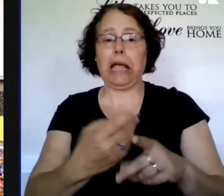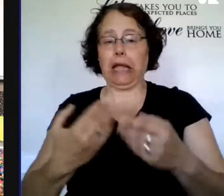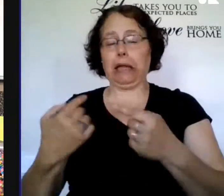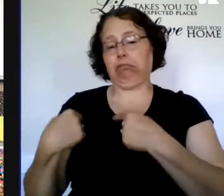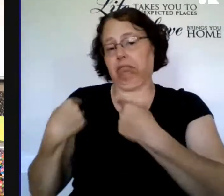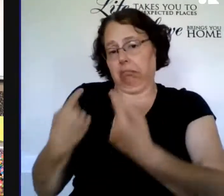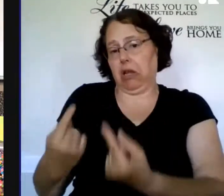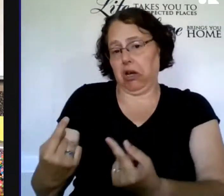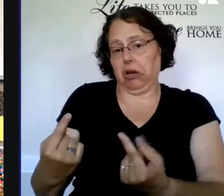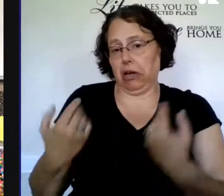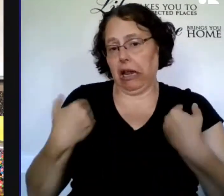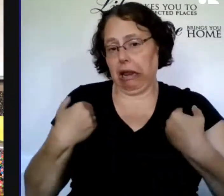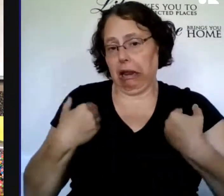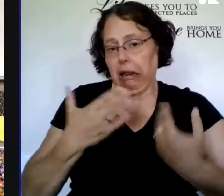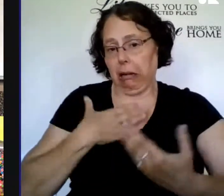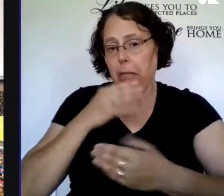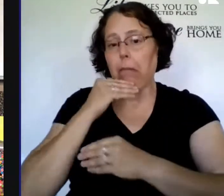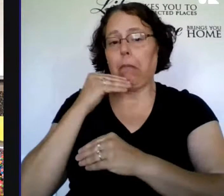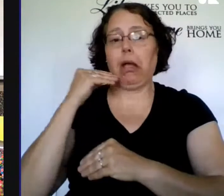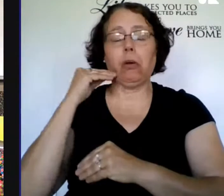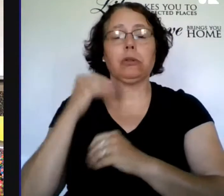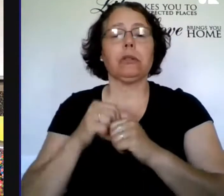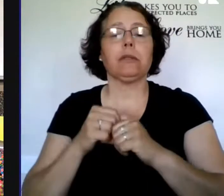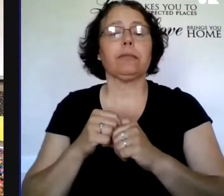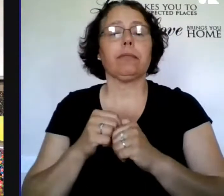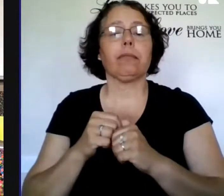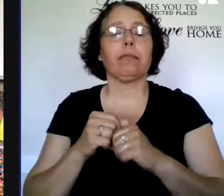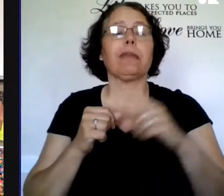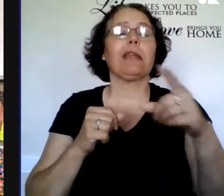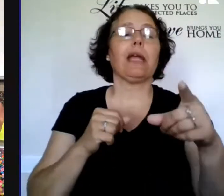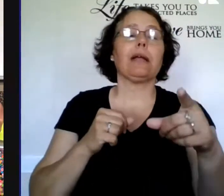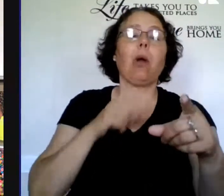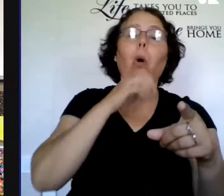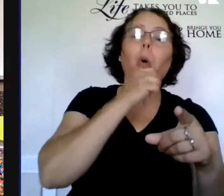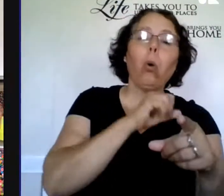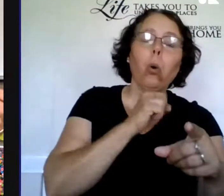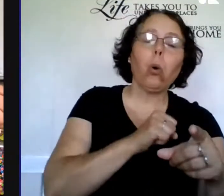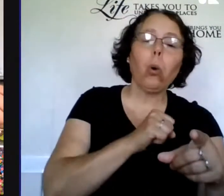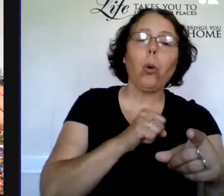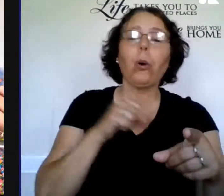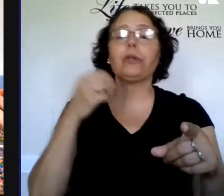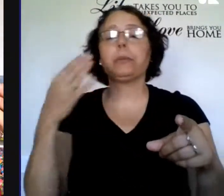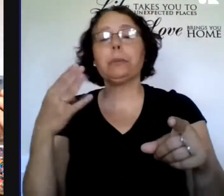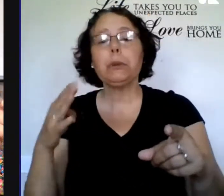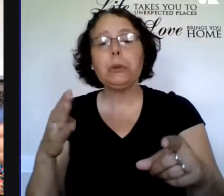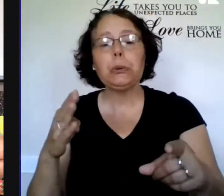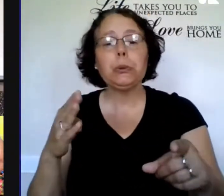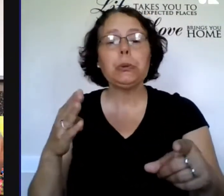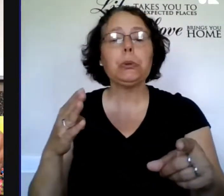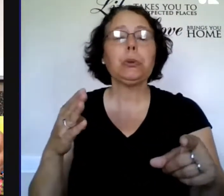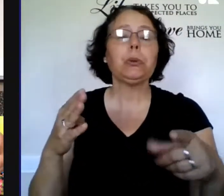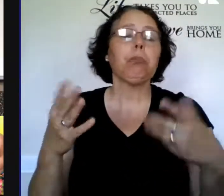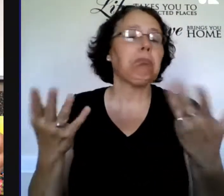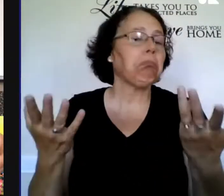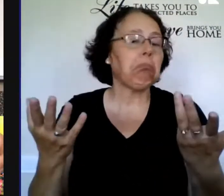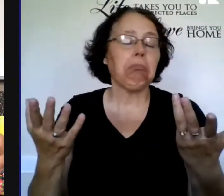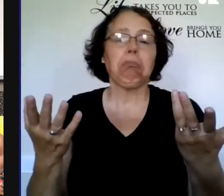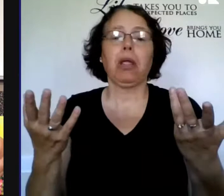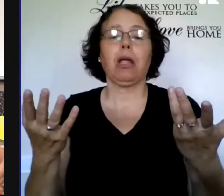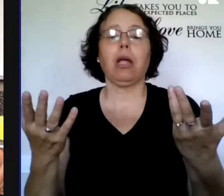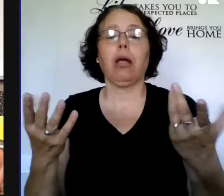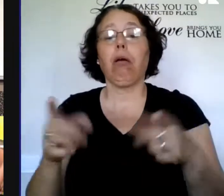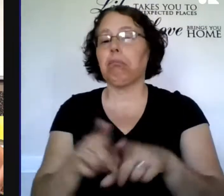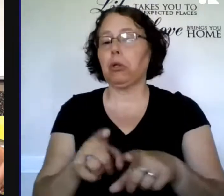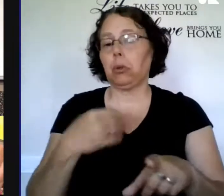some feathers. So this is an orange feather, and this is a blue one, and I've got a